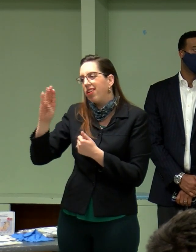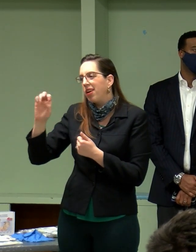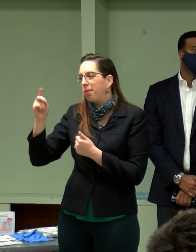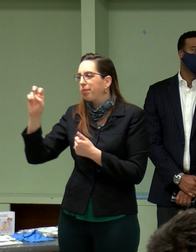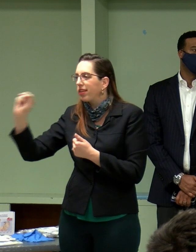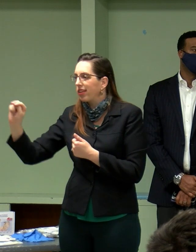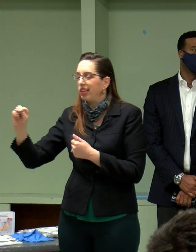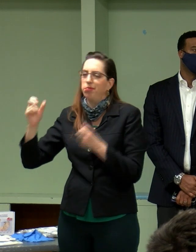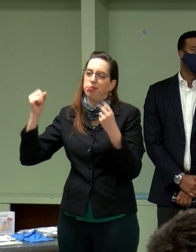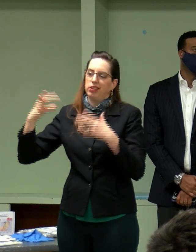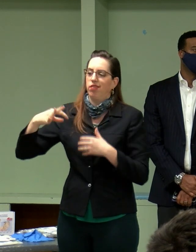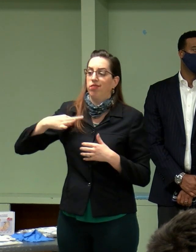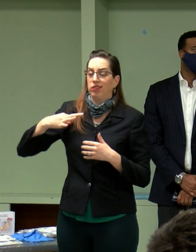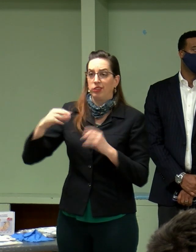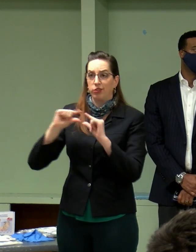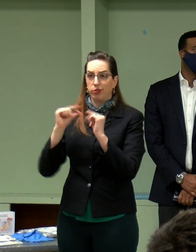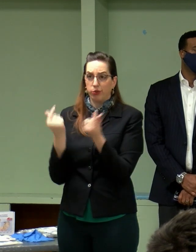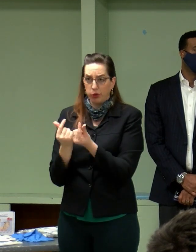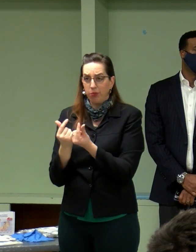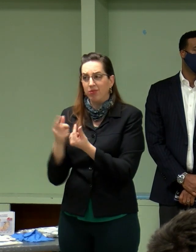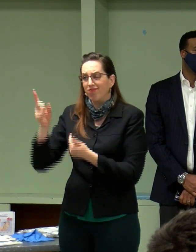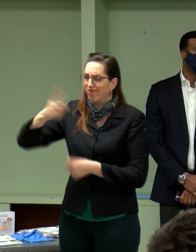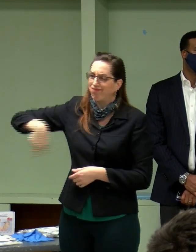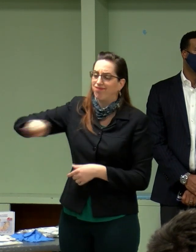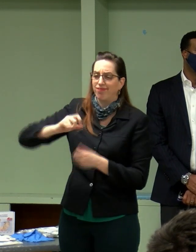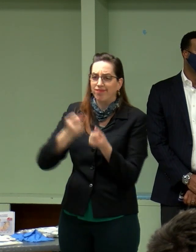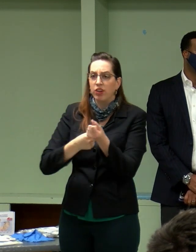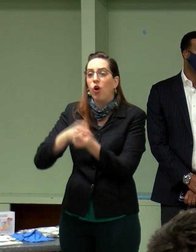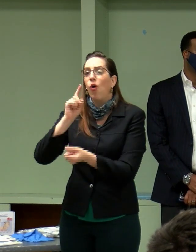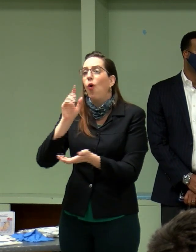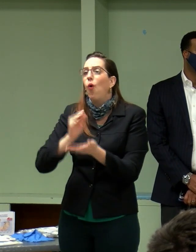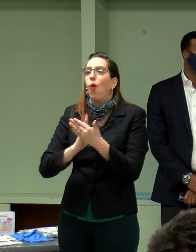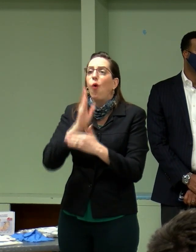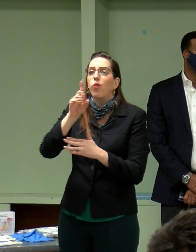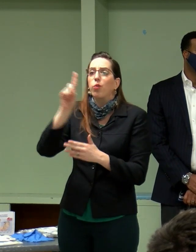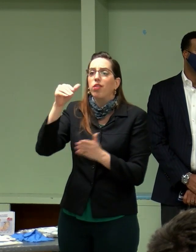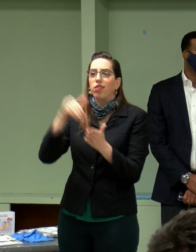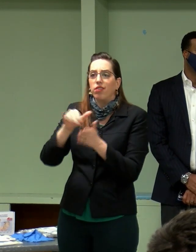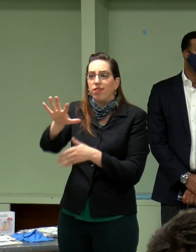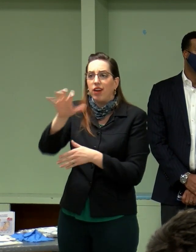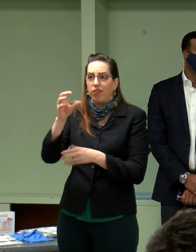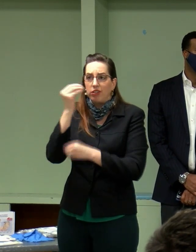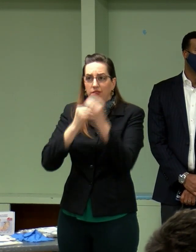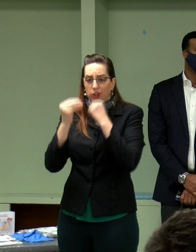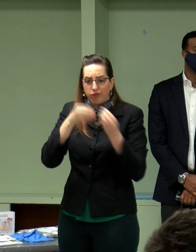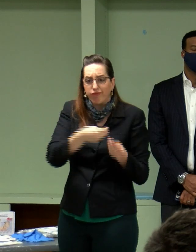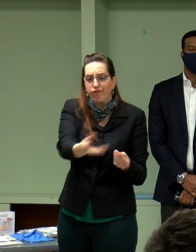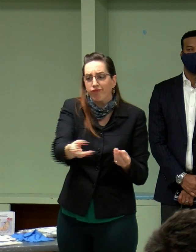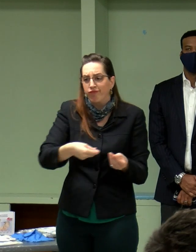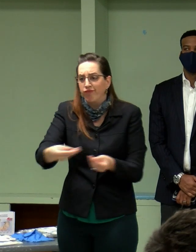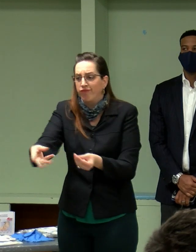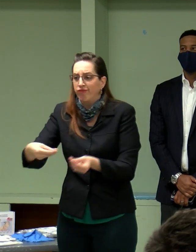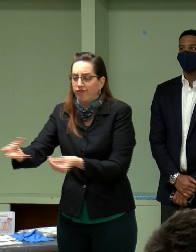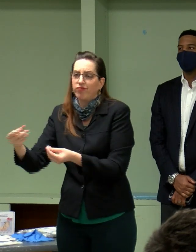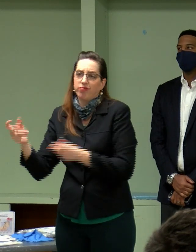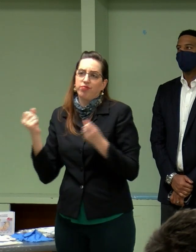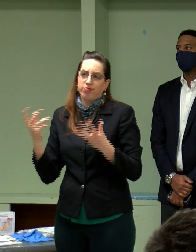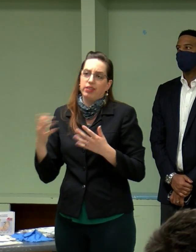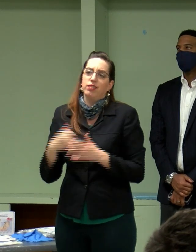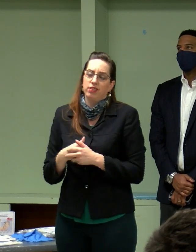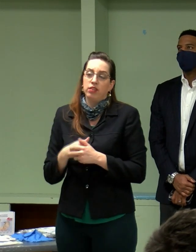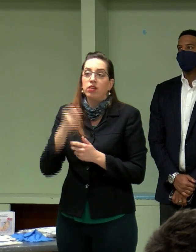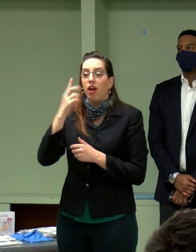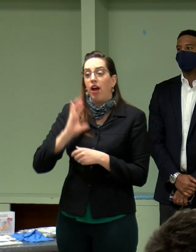many volunteer groups, are providing more than 1,500 meals per day to people experiencing homelessness. Our